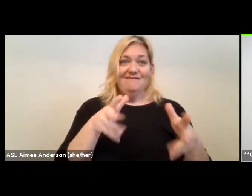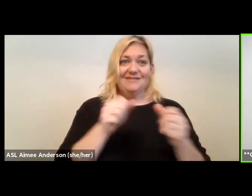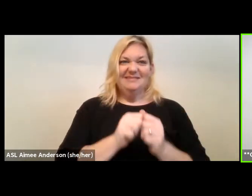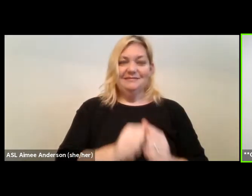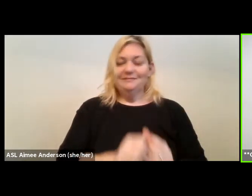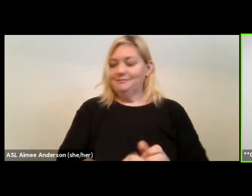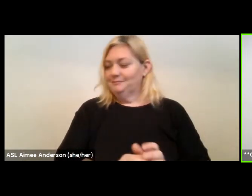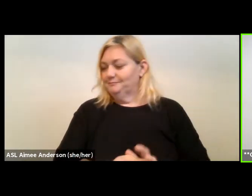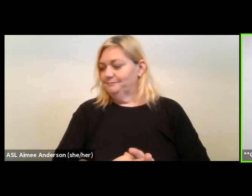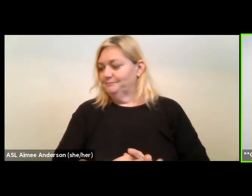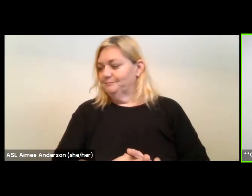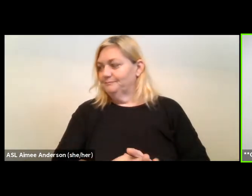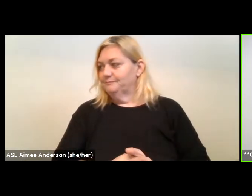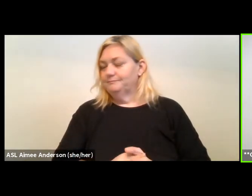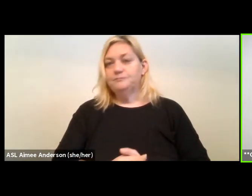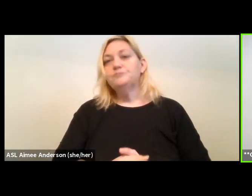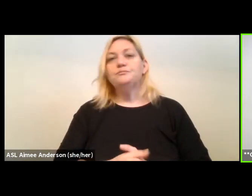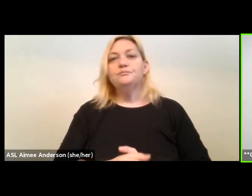seconds.